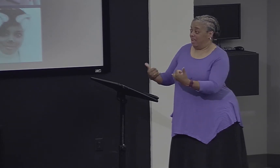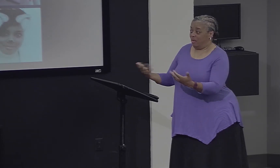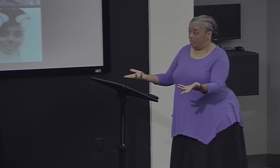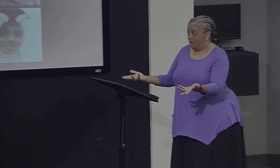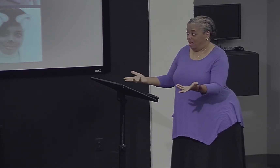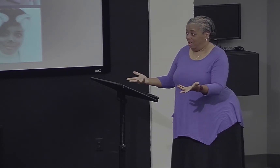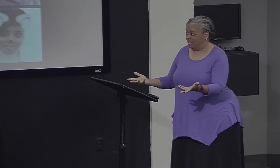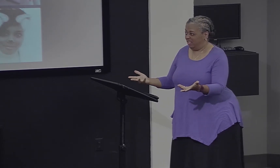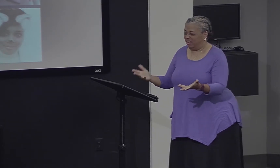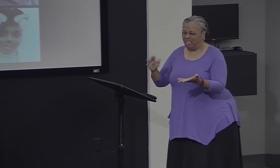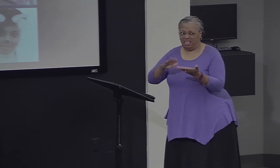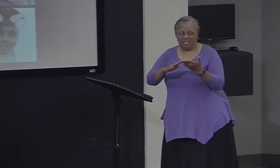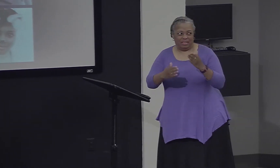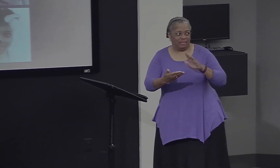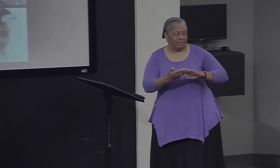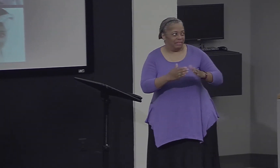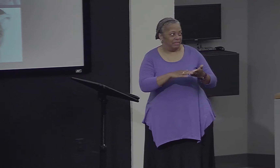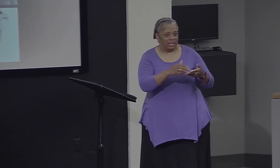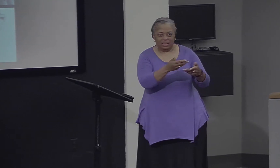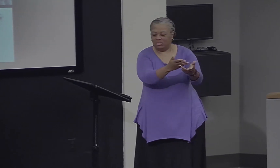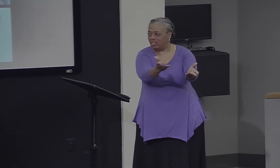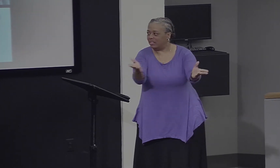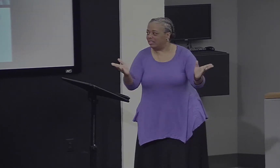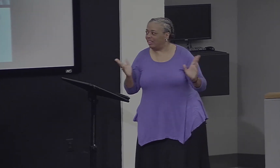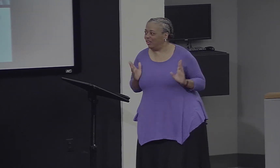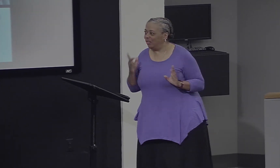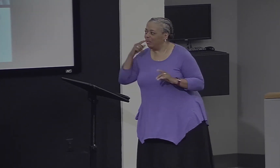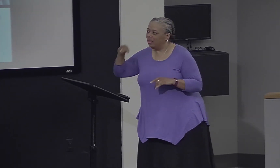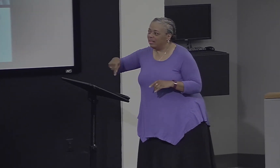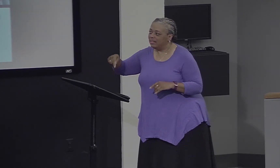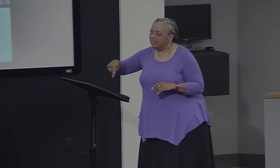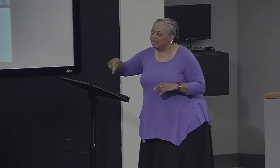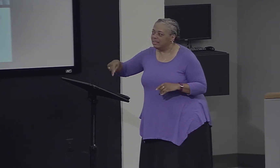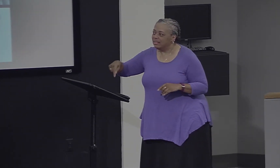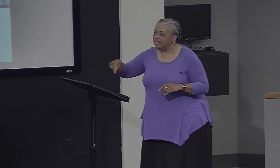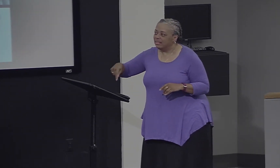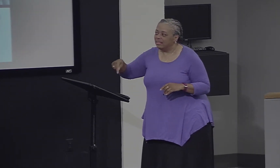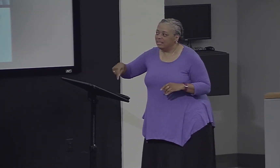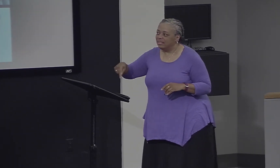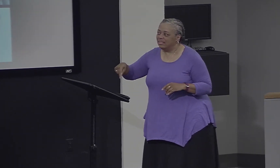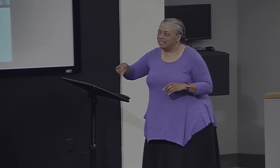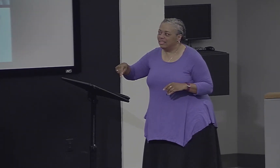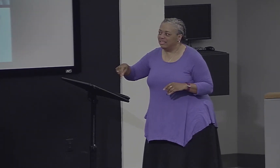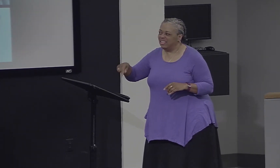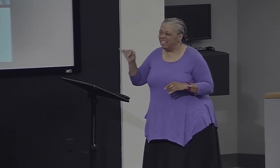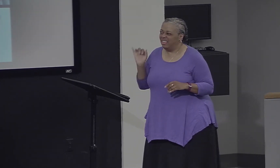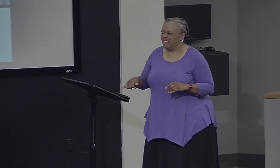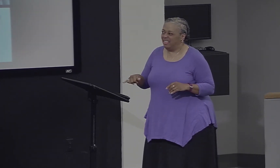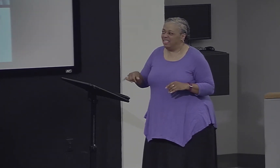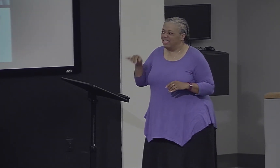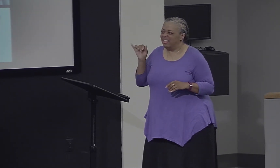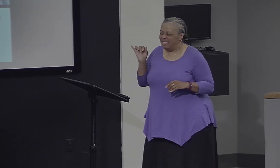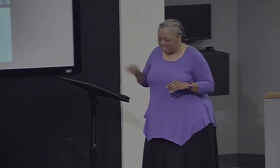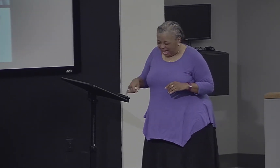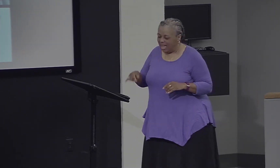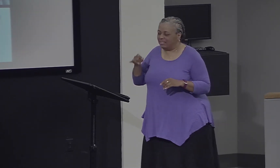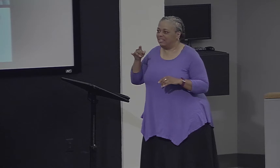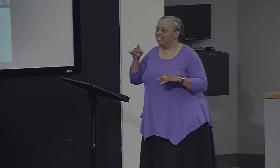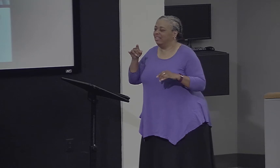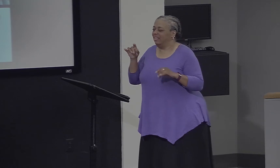One of the things that struck me the most today is the village that came out in support of this. Oh,